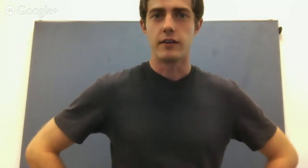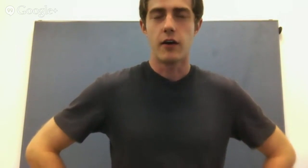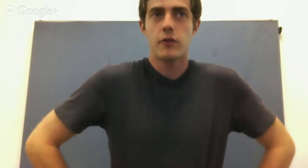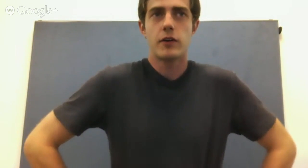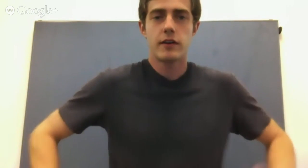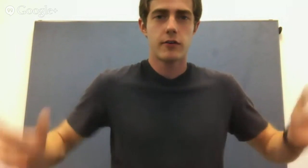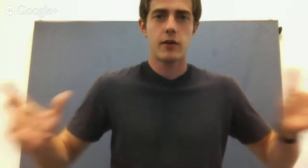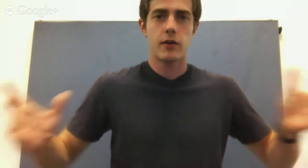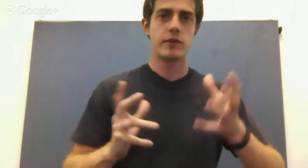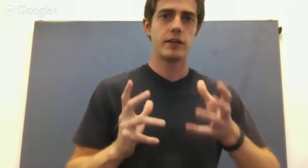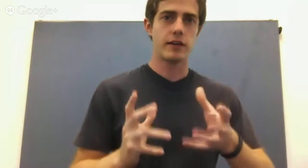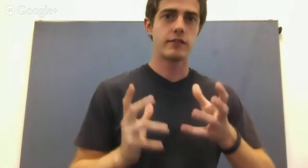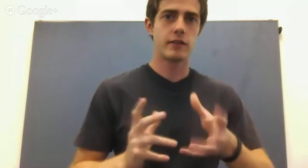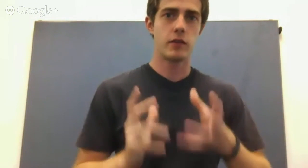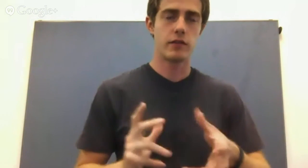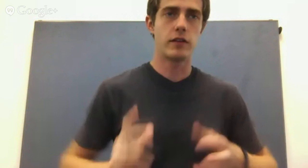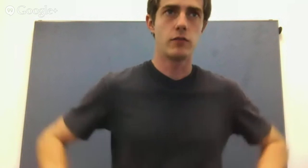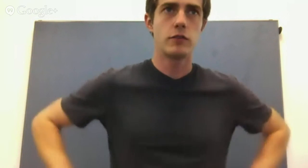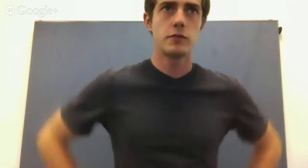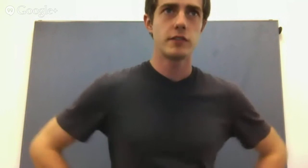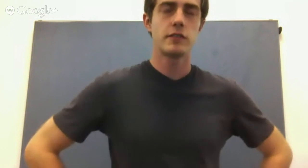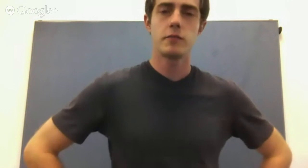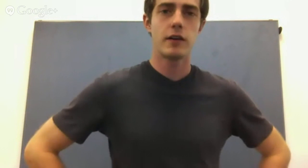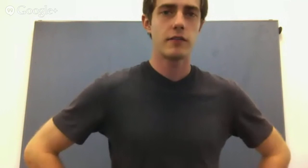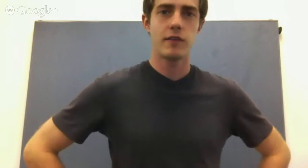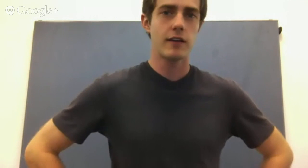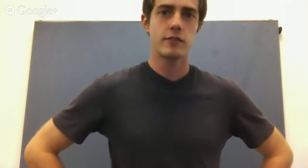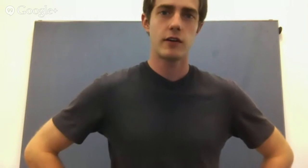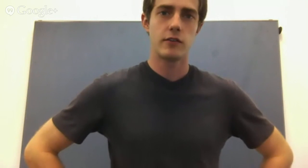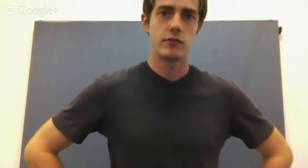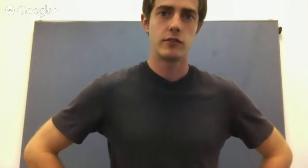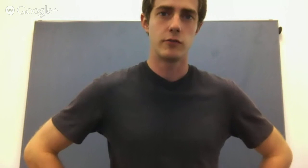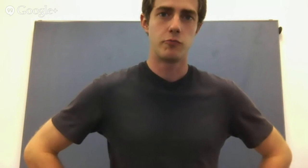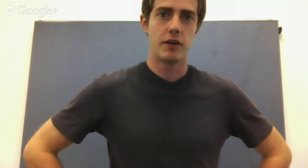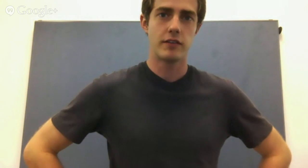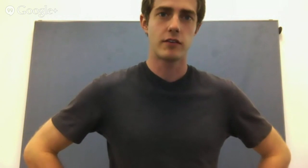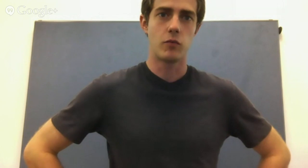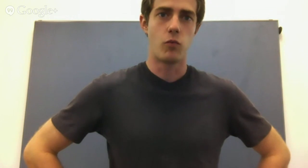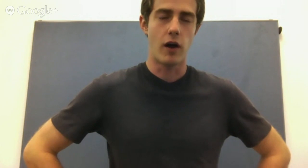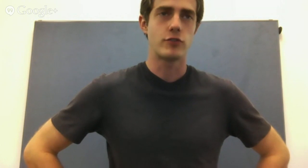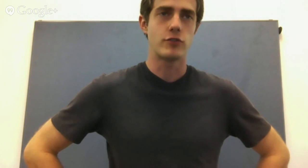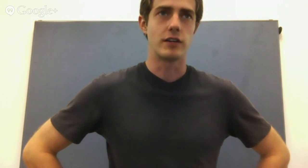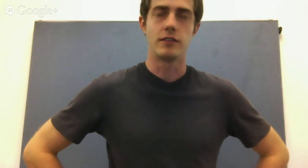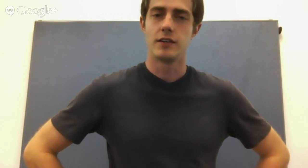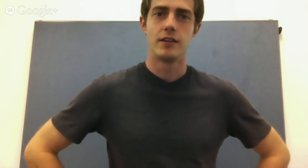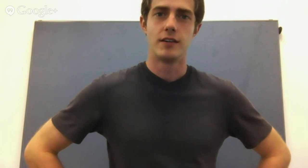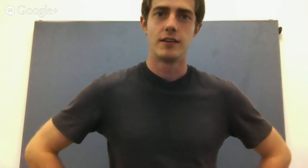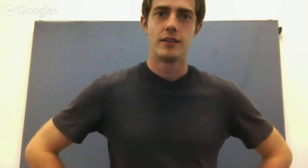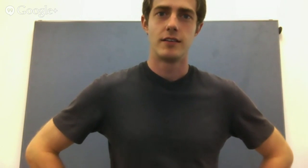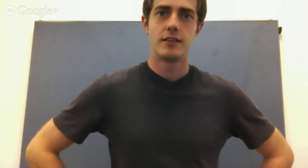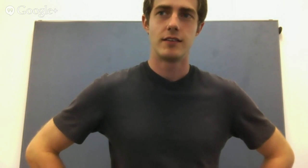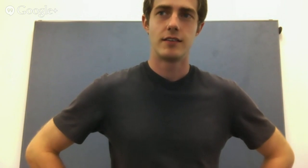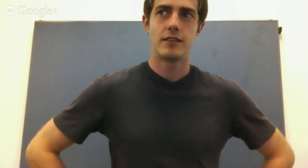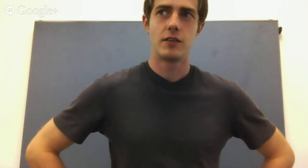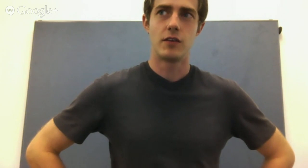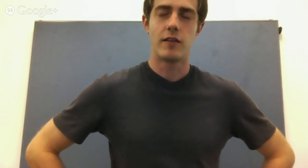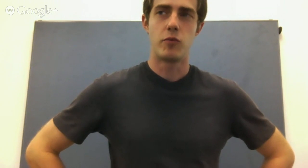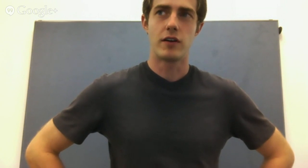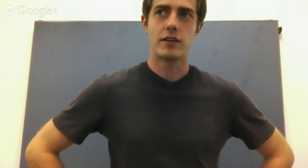although it integrates really nicely with the YouTube system. If Hangouts on Air is basically watching the live